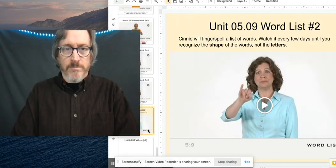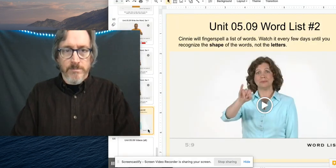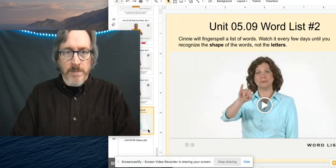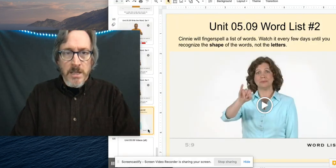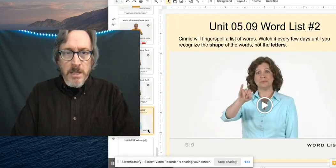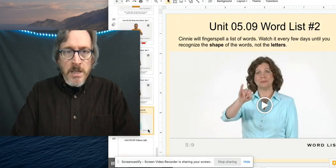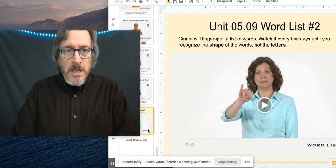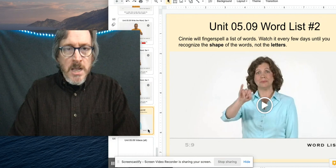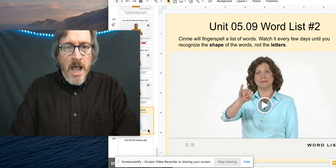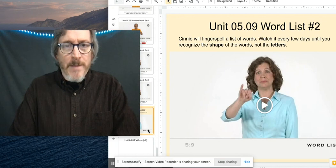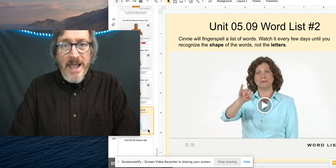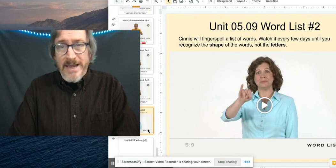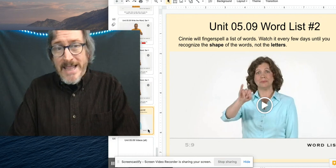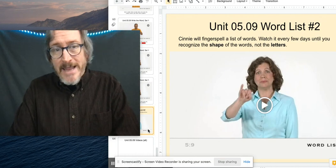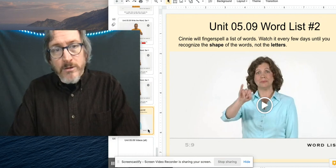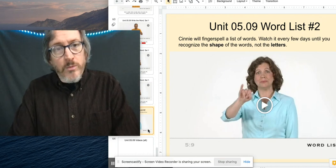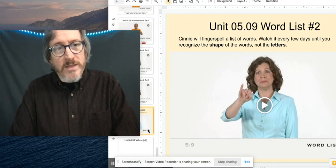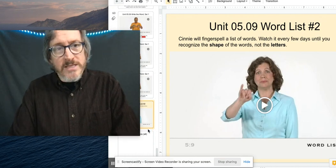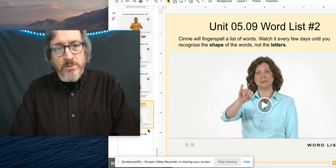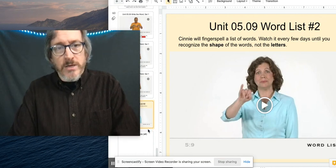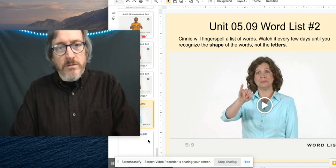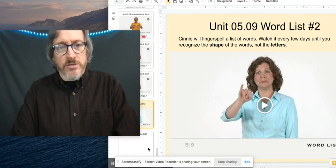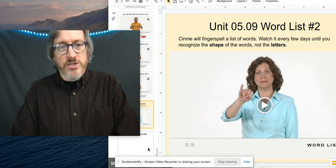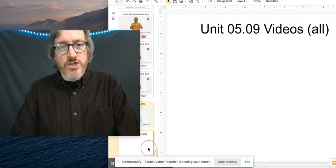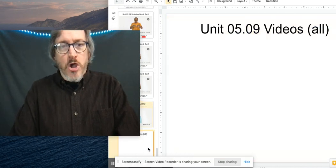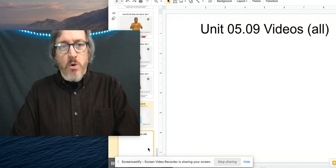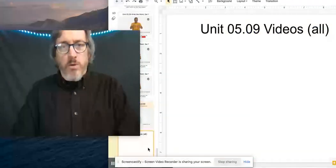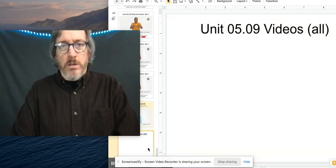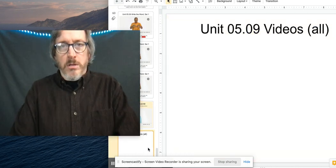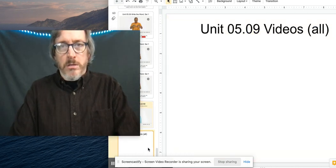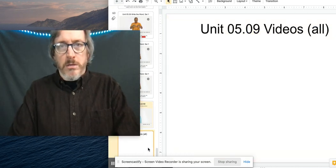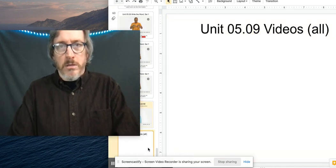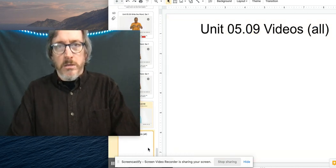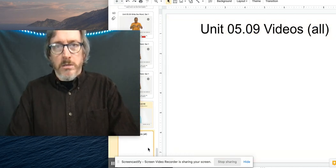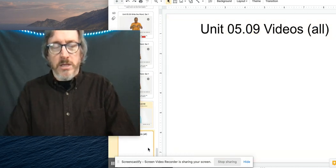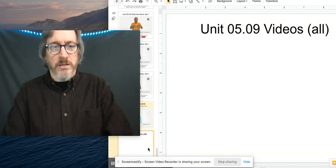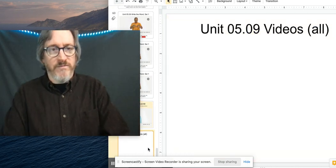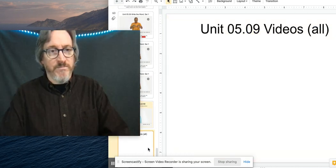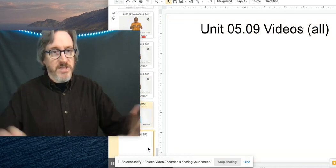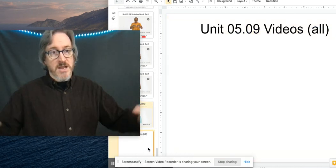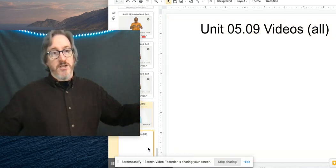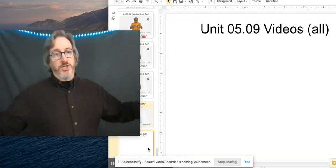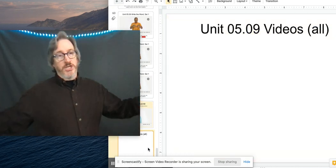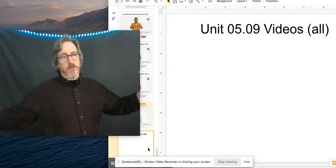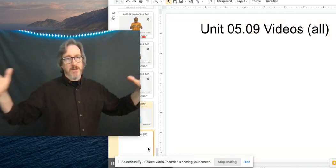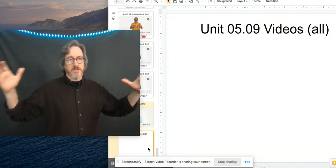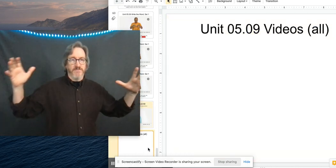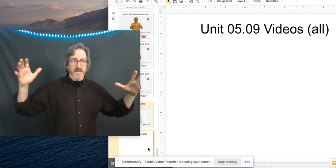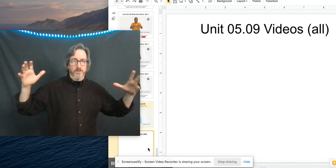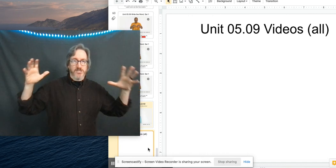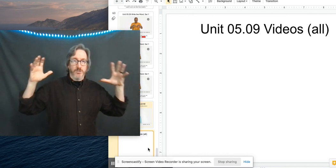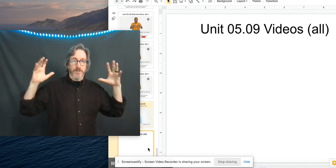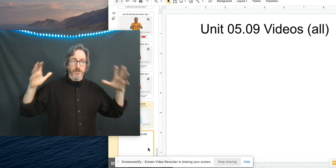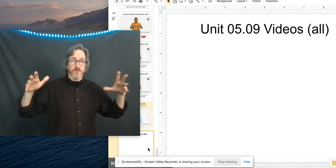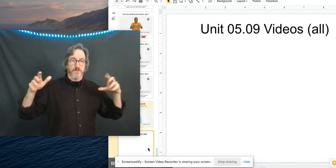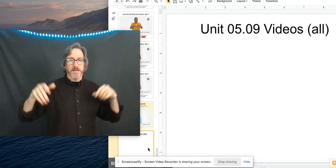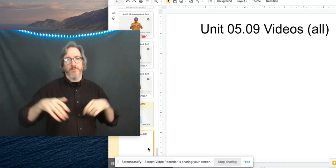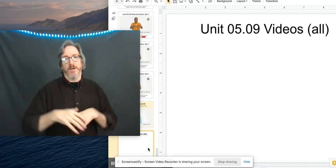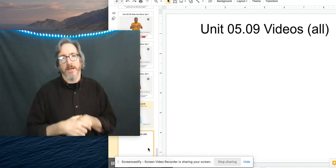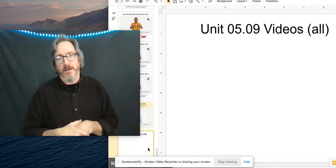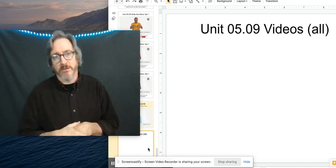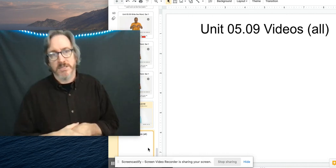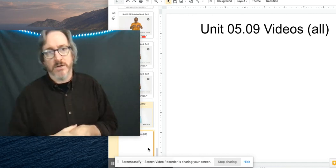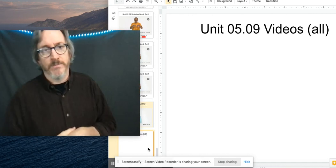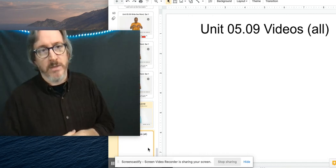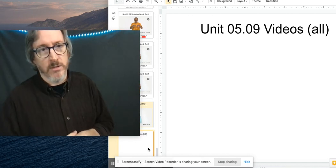great. And again, with this one, there's no, the sheer amount of video is too huge for me to